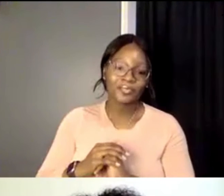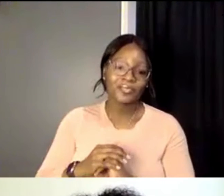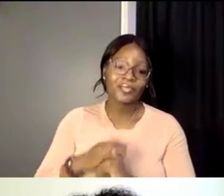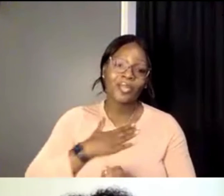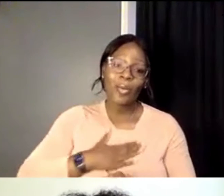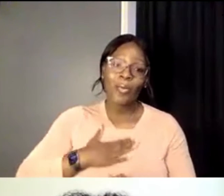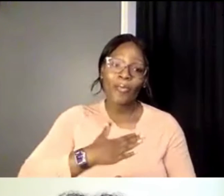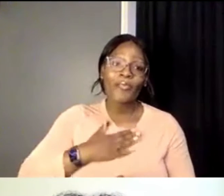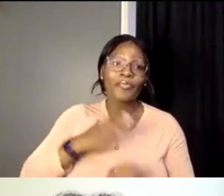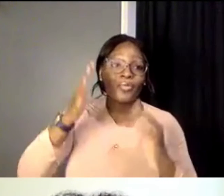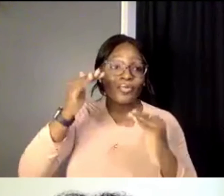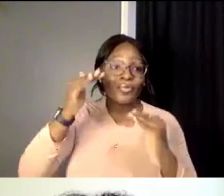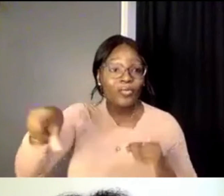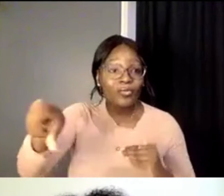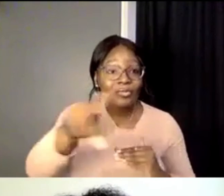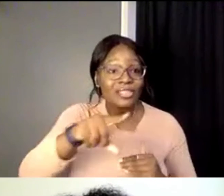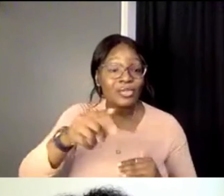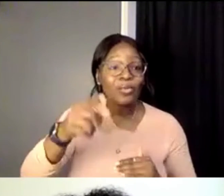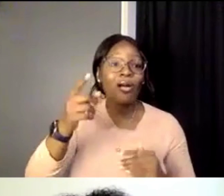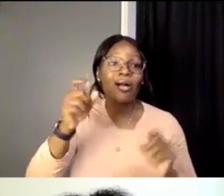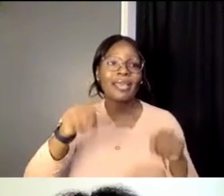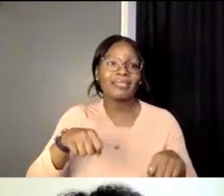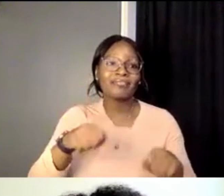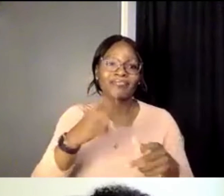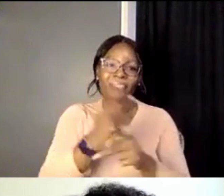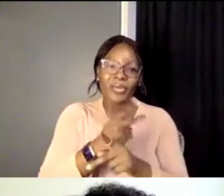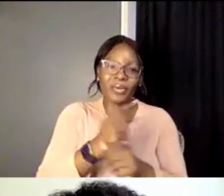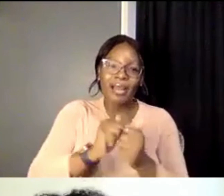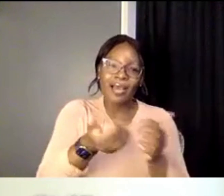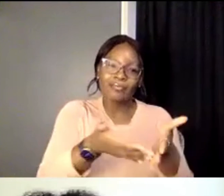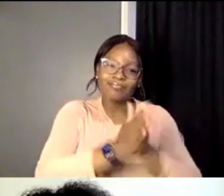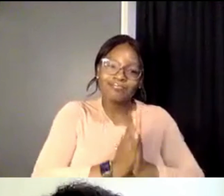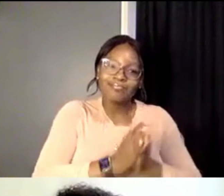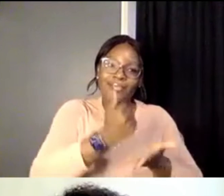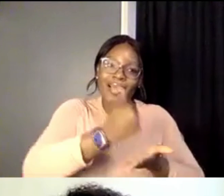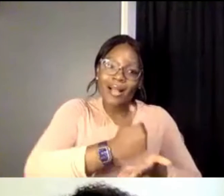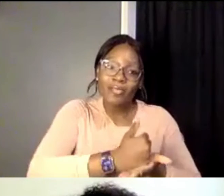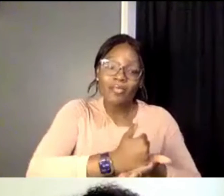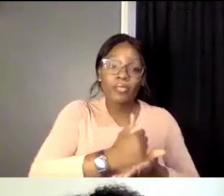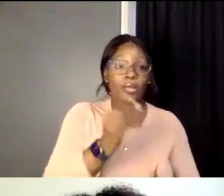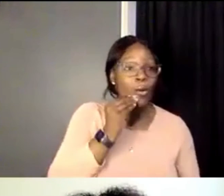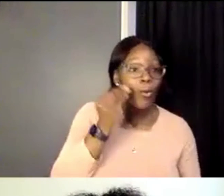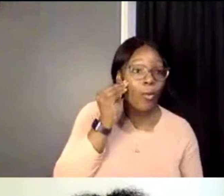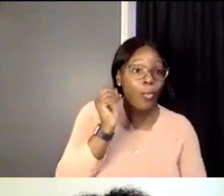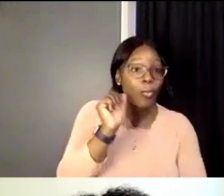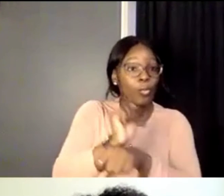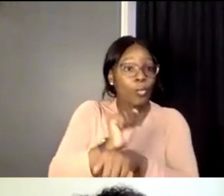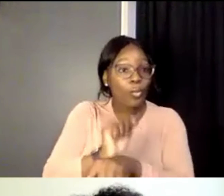to ask for the things that you need at work, at home, in other areas of your